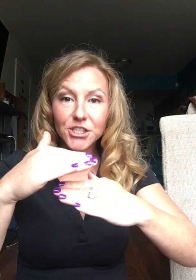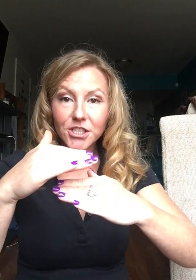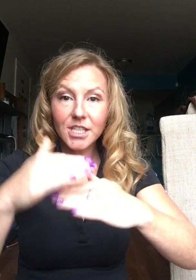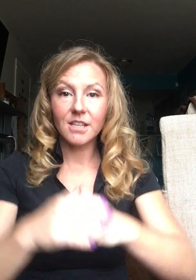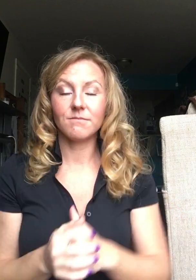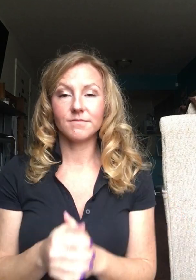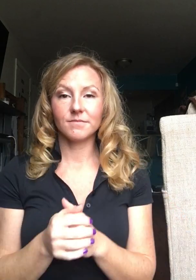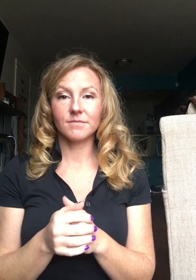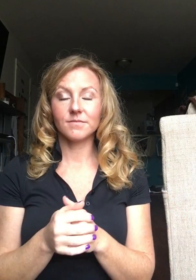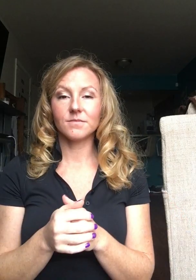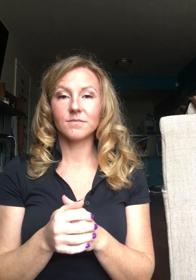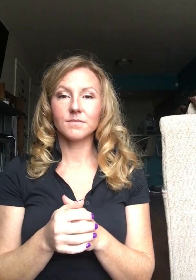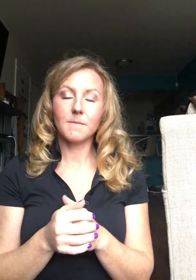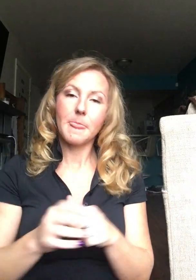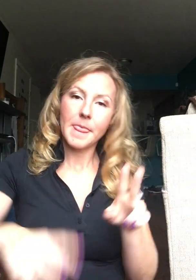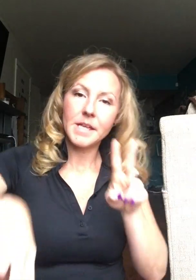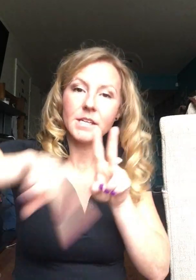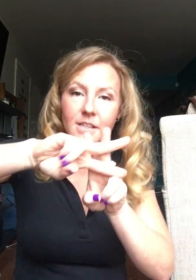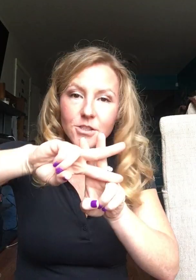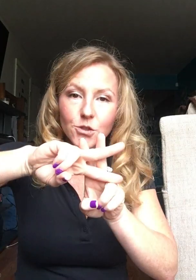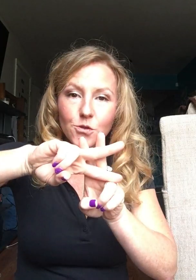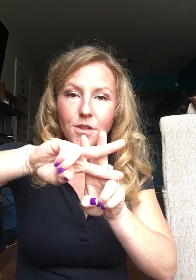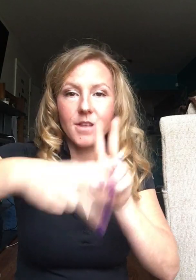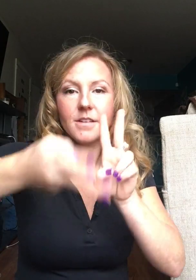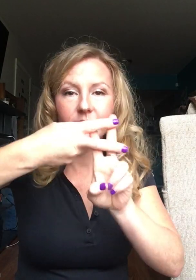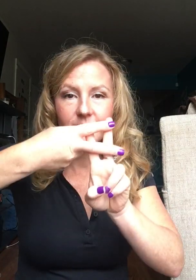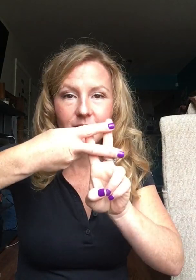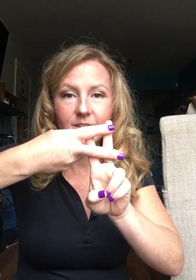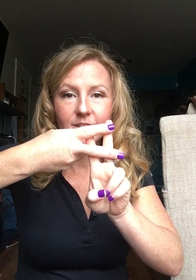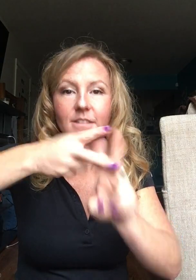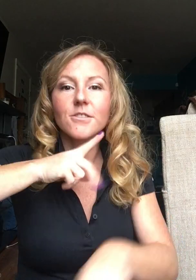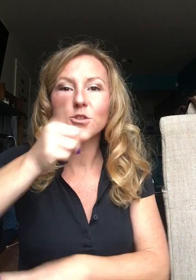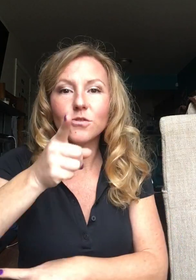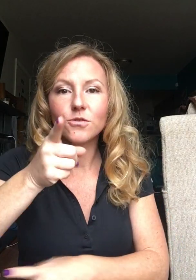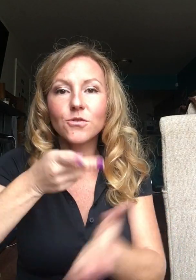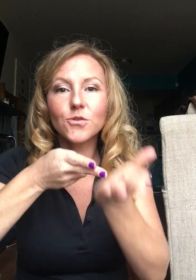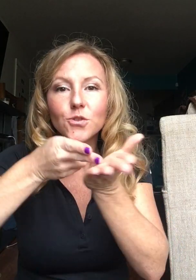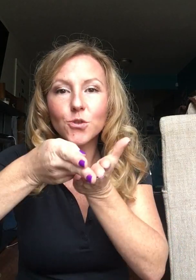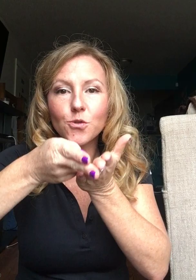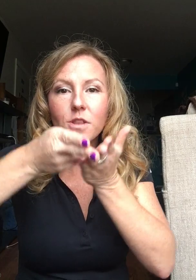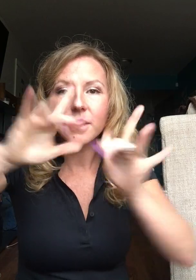unconditionally. Truth, truth,